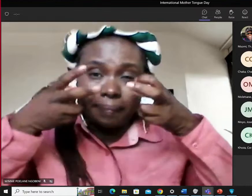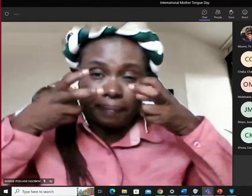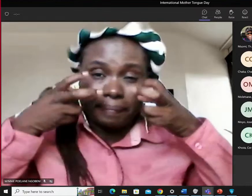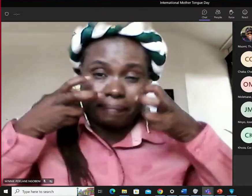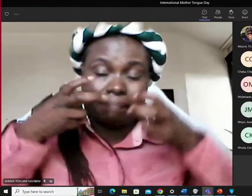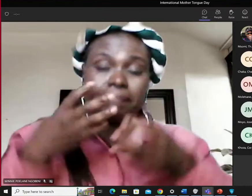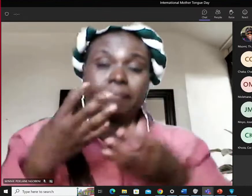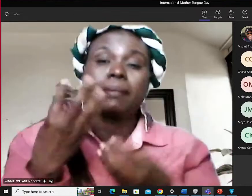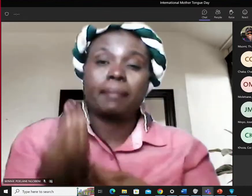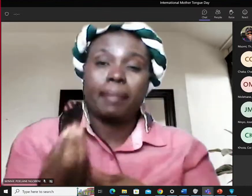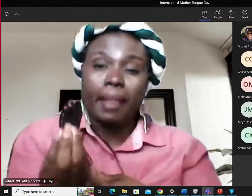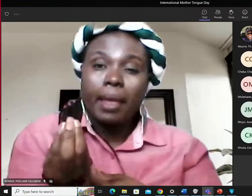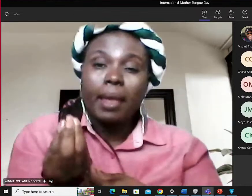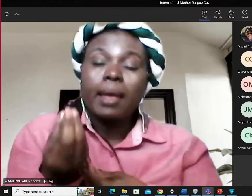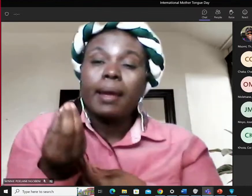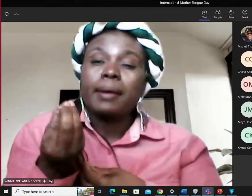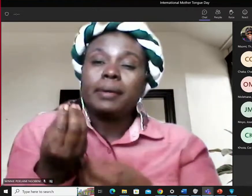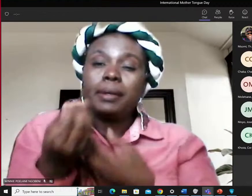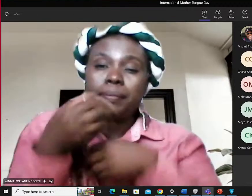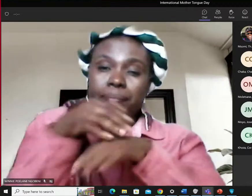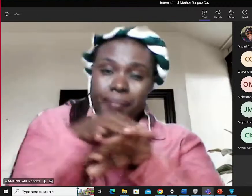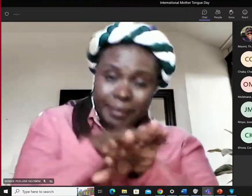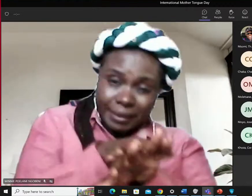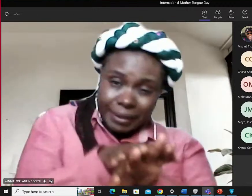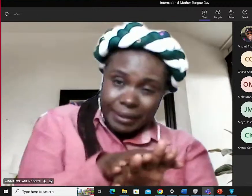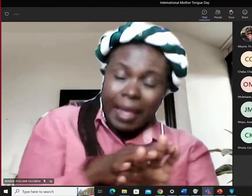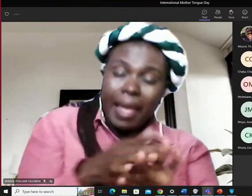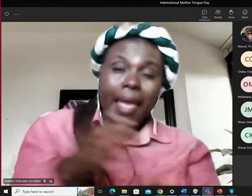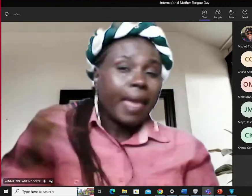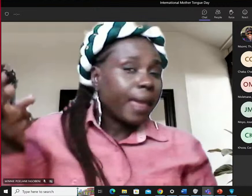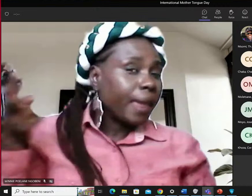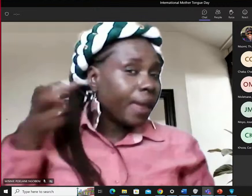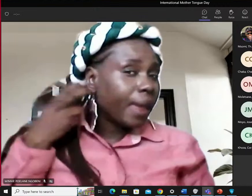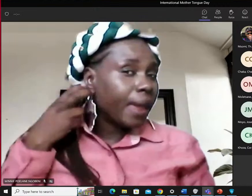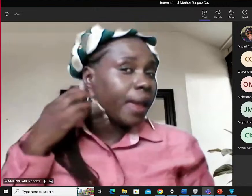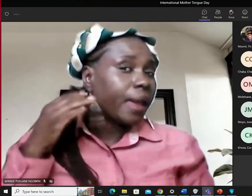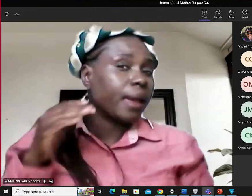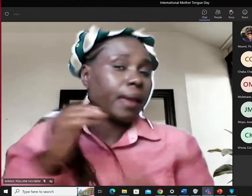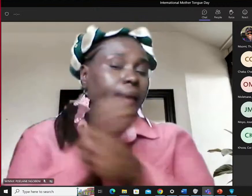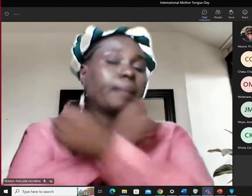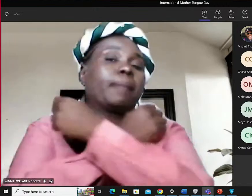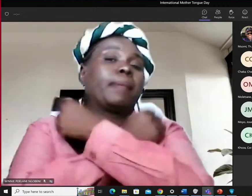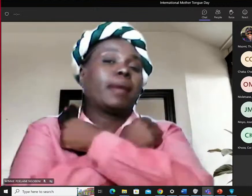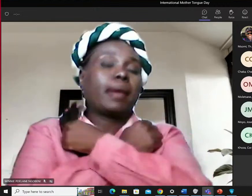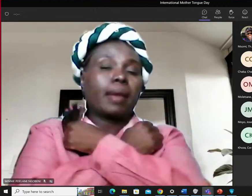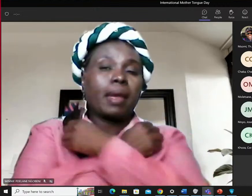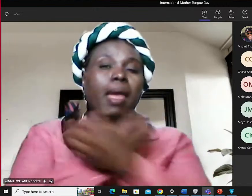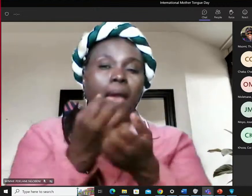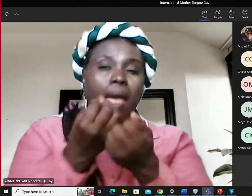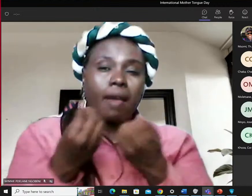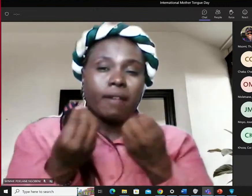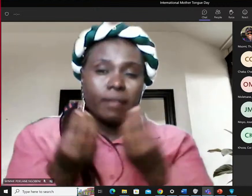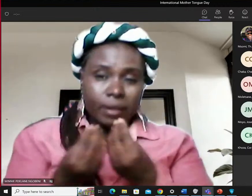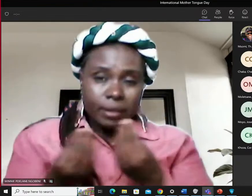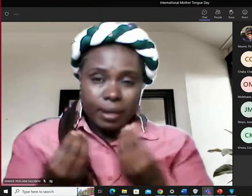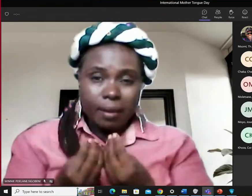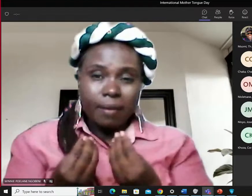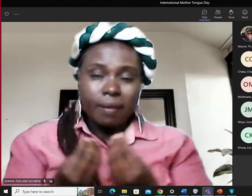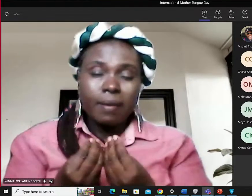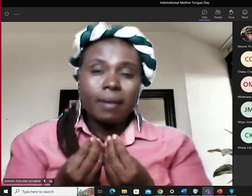the combined method by hearing parents have the following benefit. Deaf and hard of